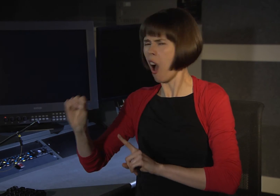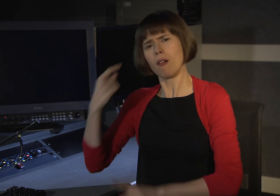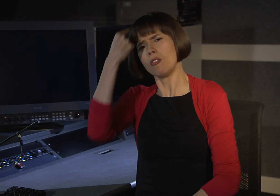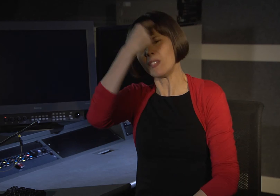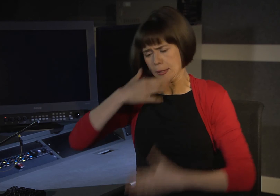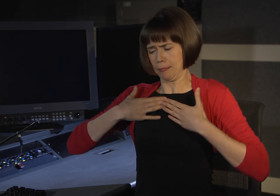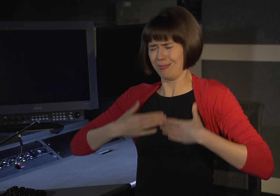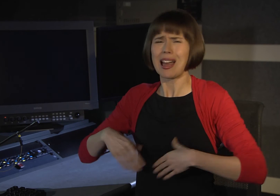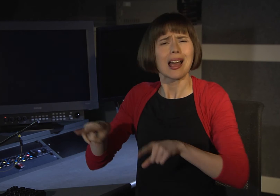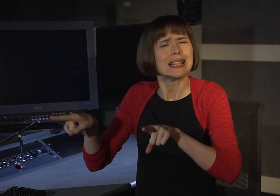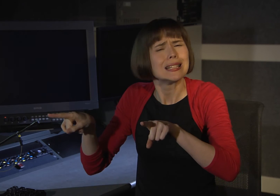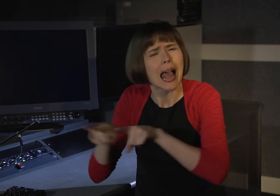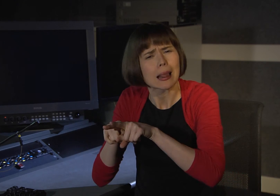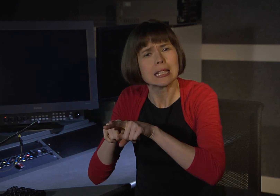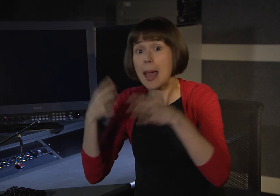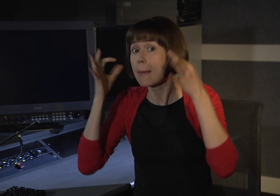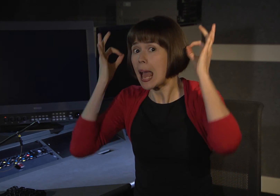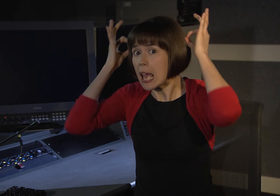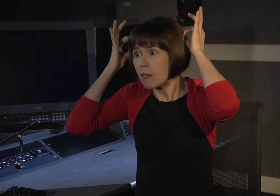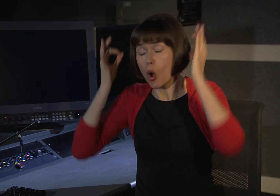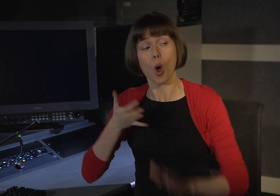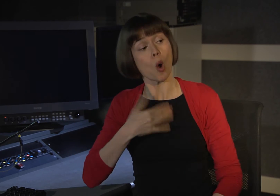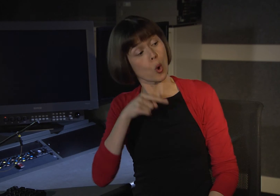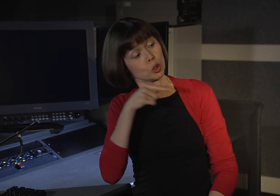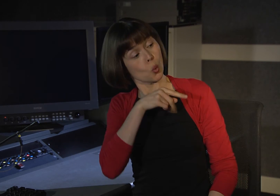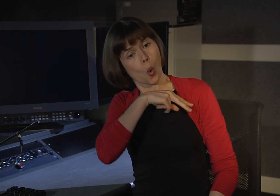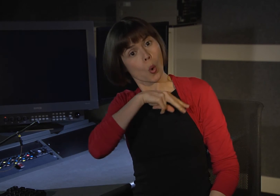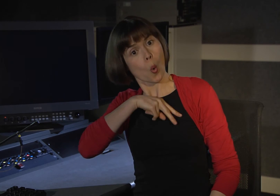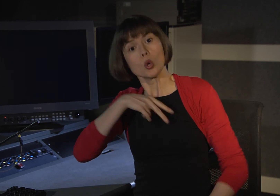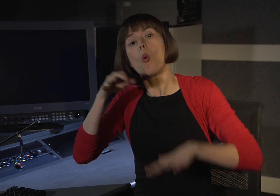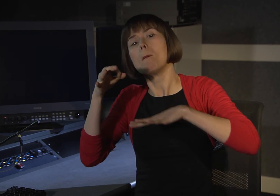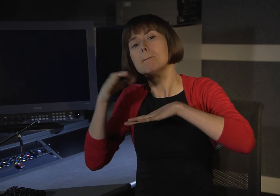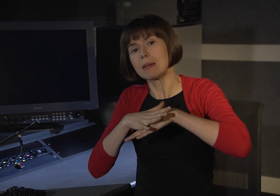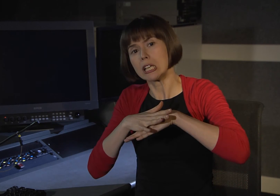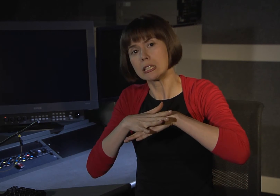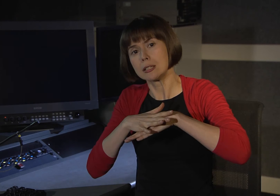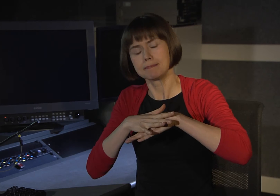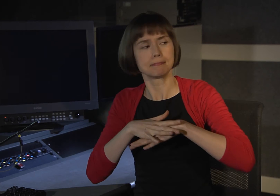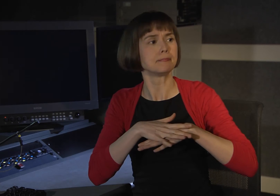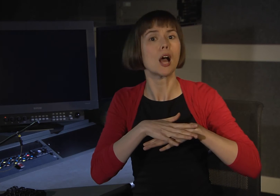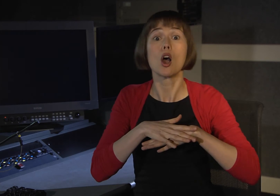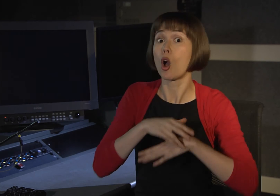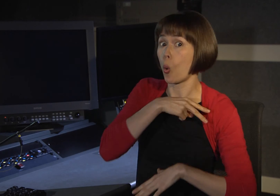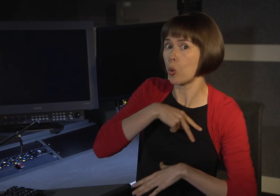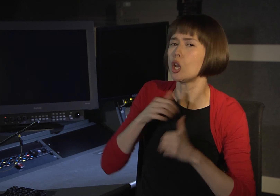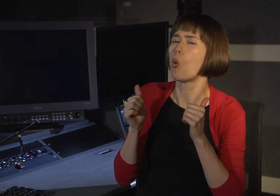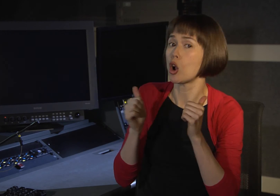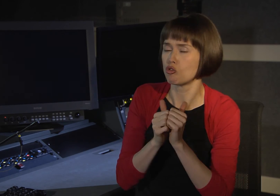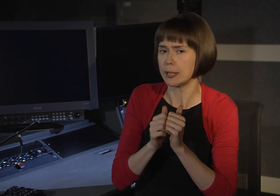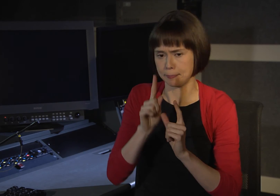my brother has a daughter who looks exactly the same as Hero, and I want you, Claudio, to marry her to try